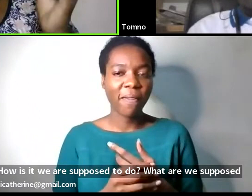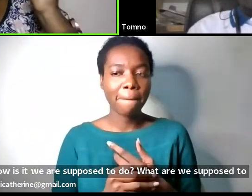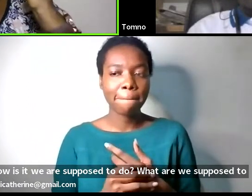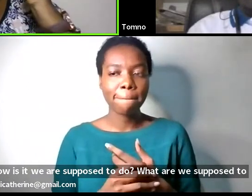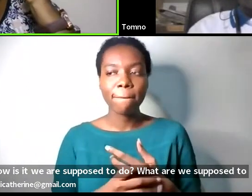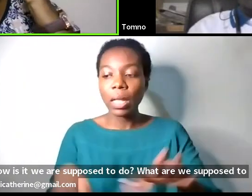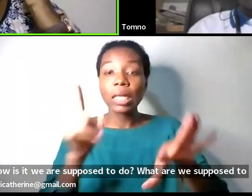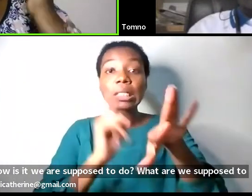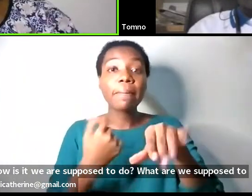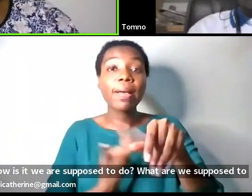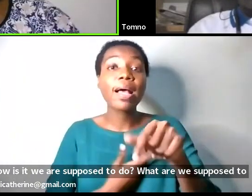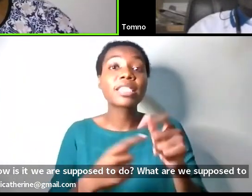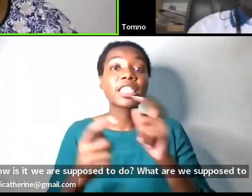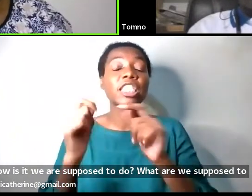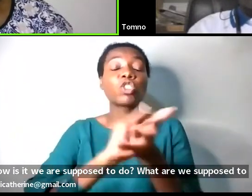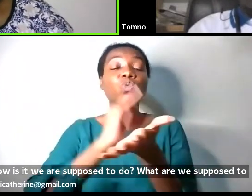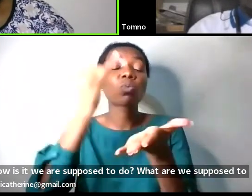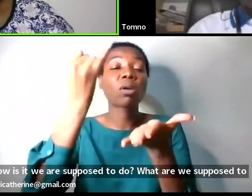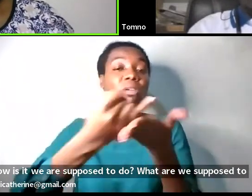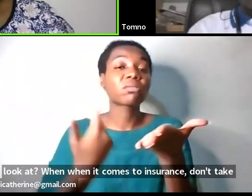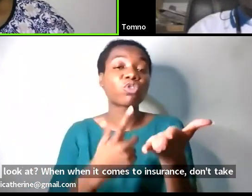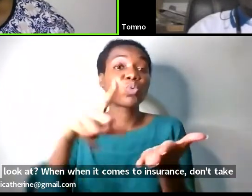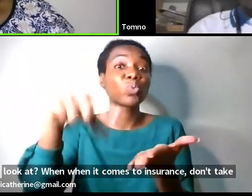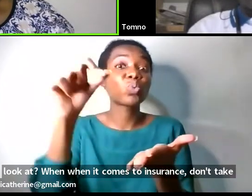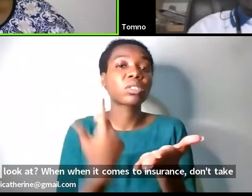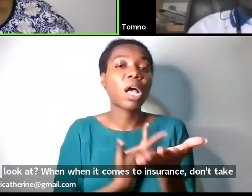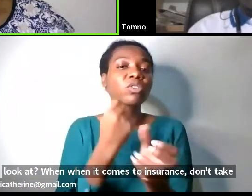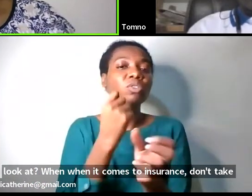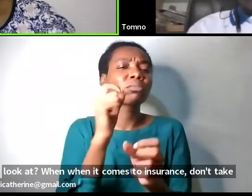when it comes to insurance? Jonah, take it away.